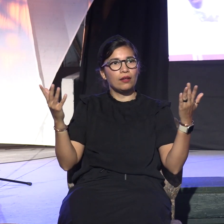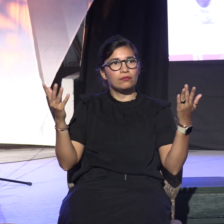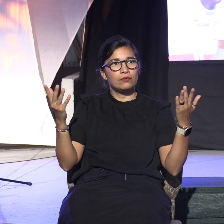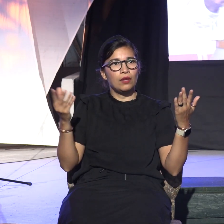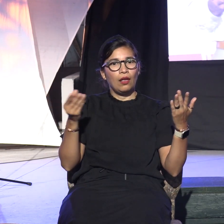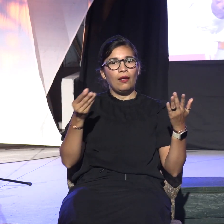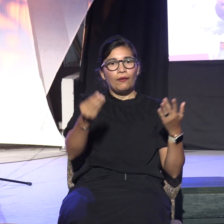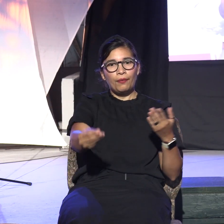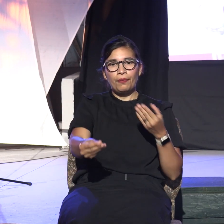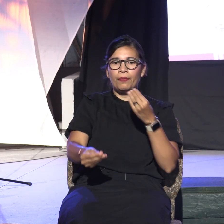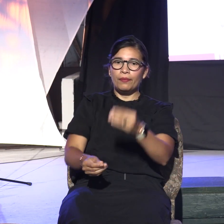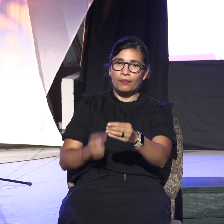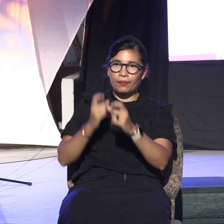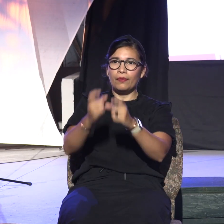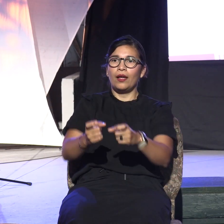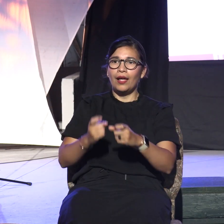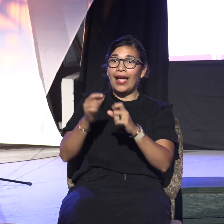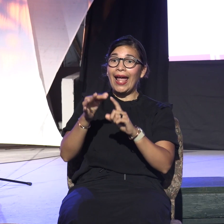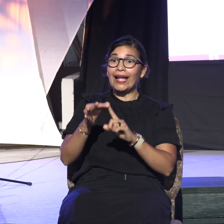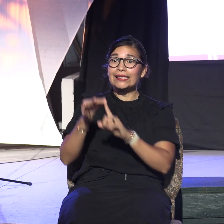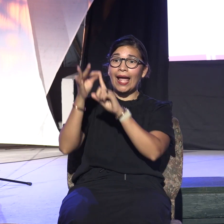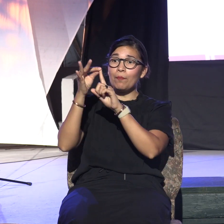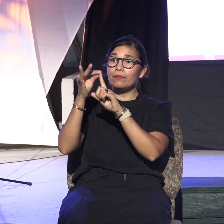What's the purpose behind all of this?